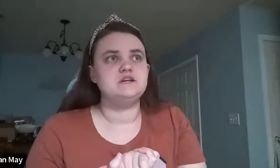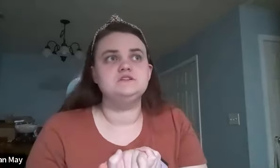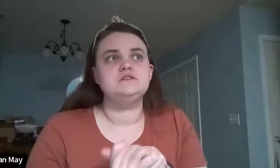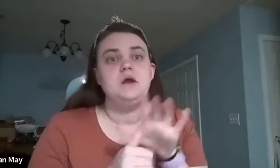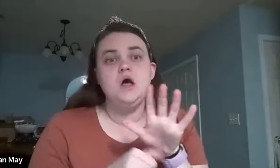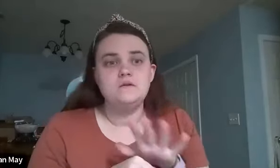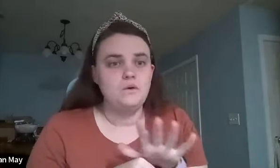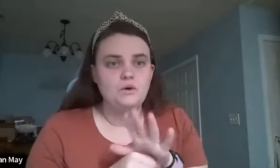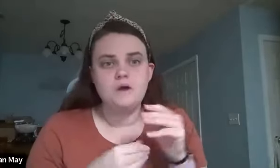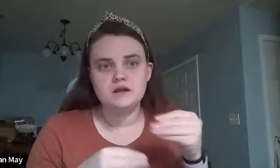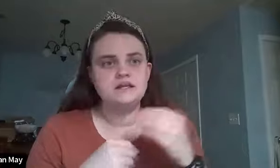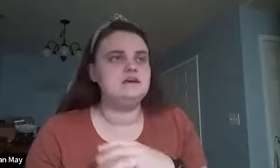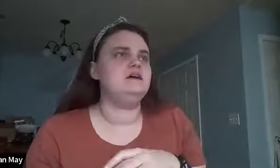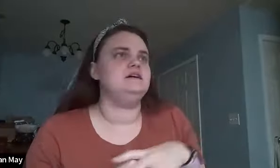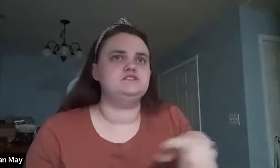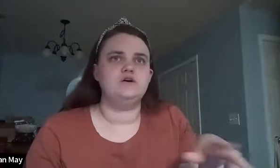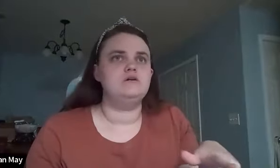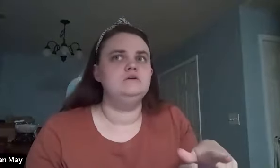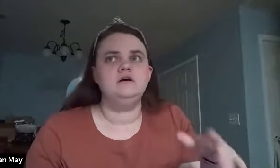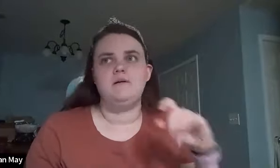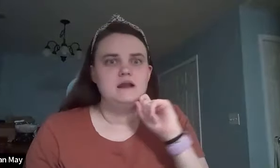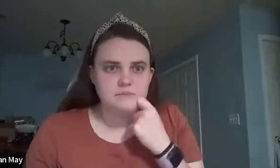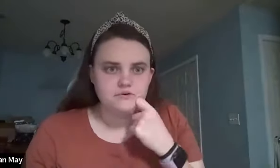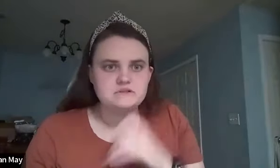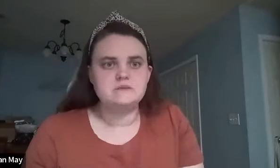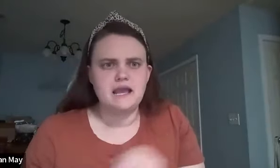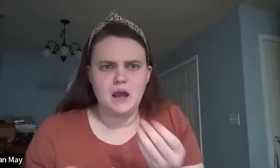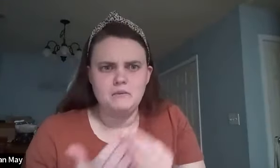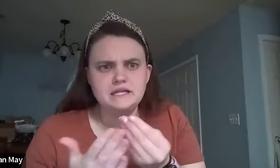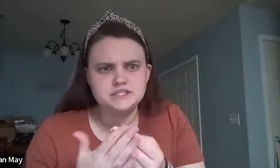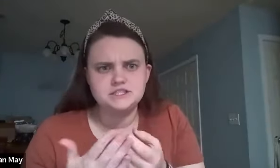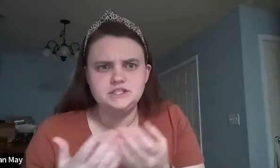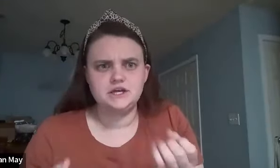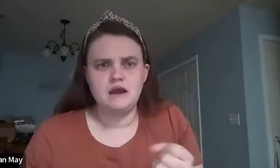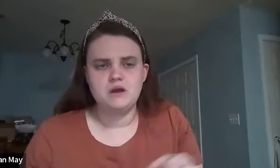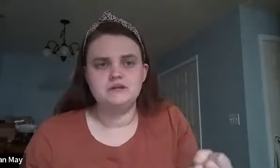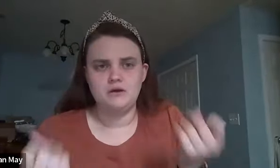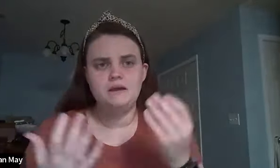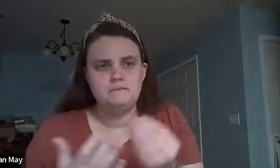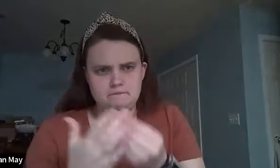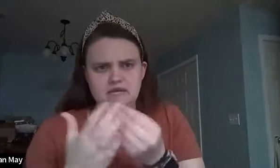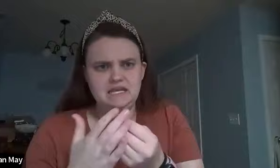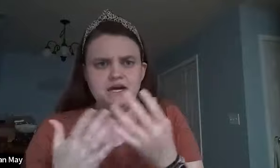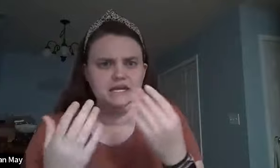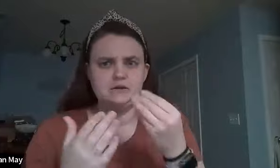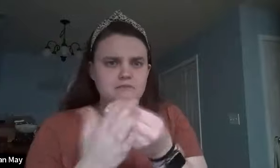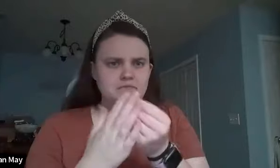going to like the local market and I want apples and I'm like, how much? You know, I'd probably go mini money or money,